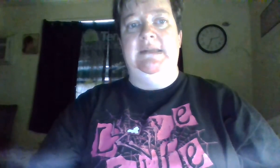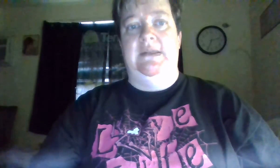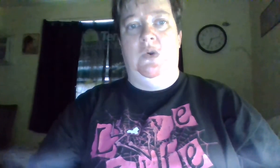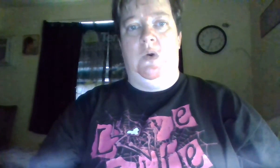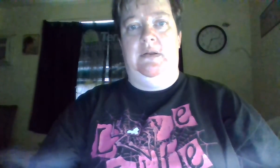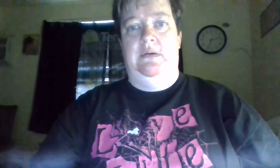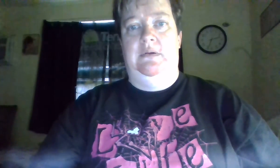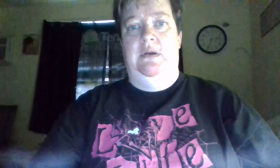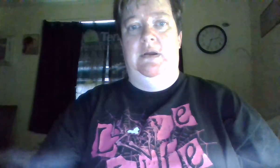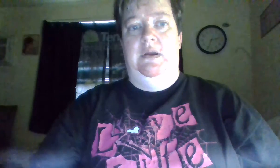to the Lord.